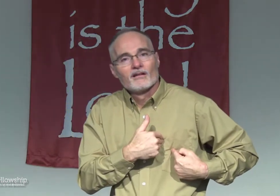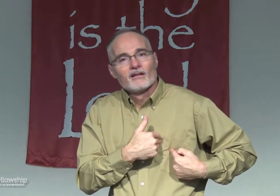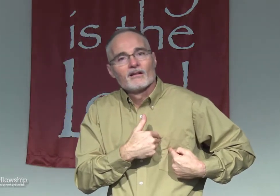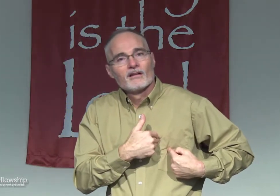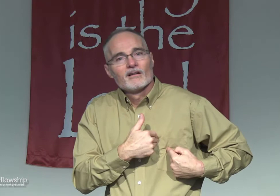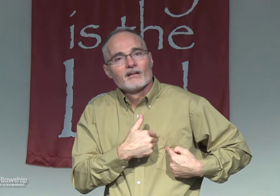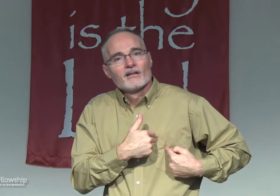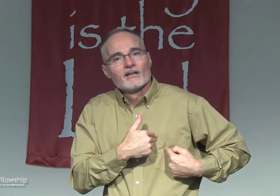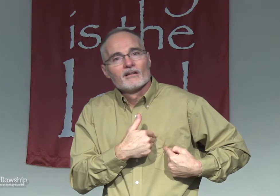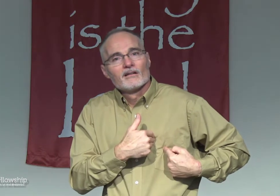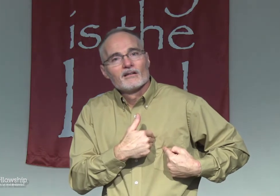your soul.